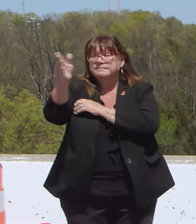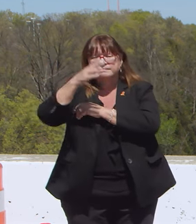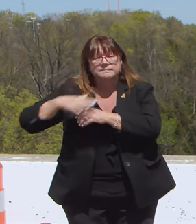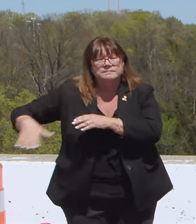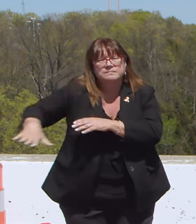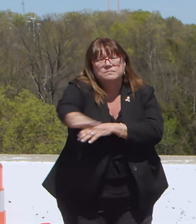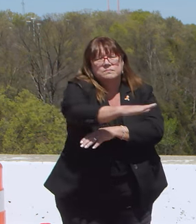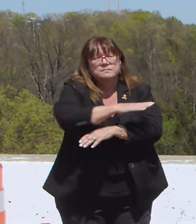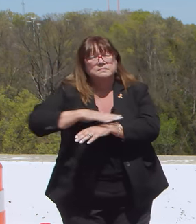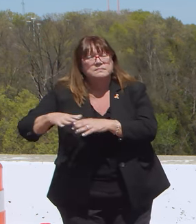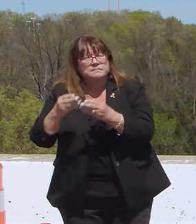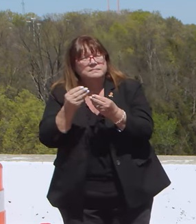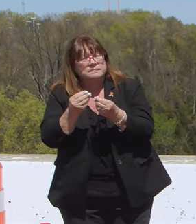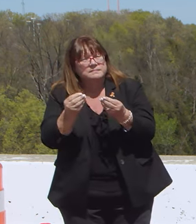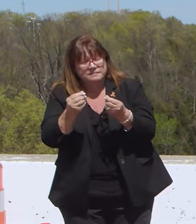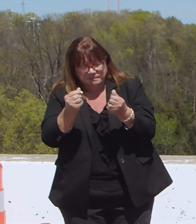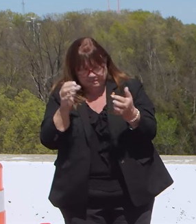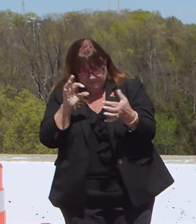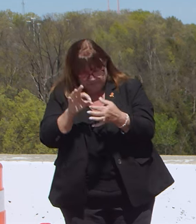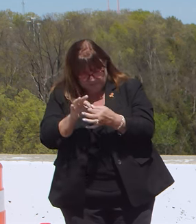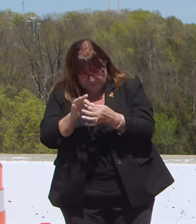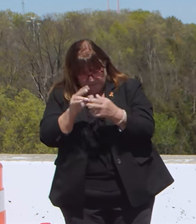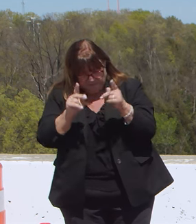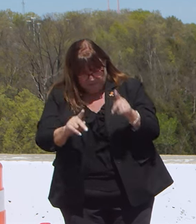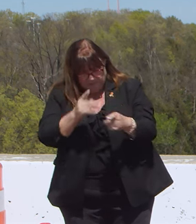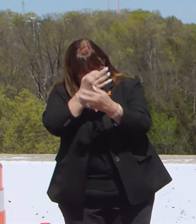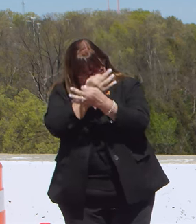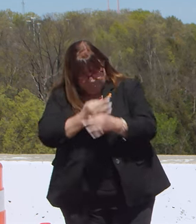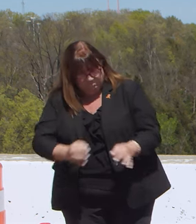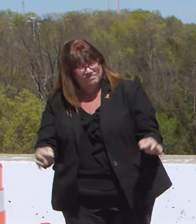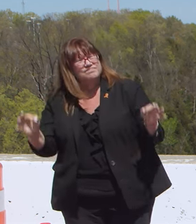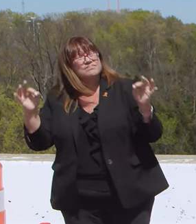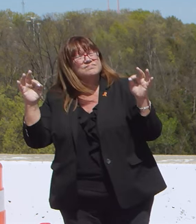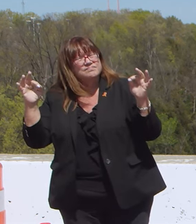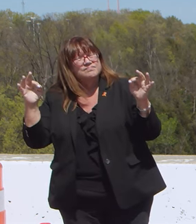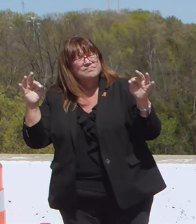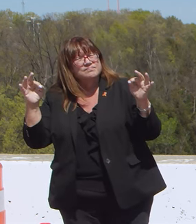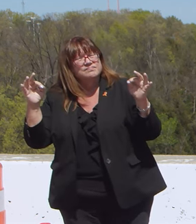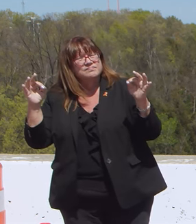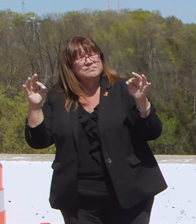wave o'er the land of the free